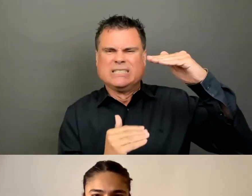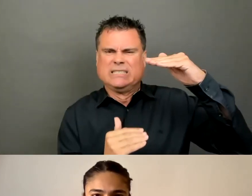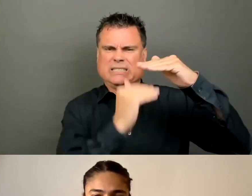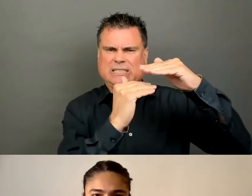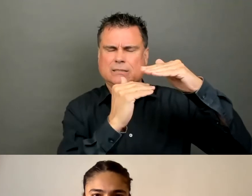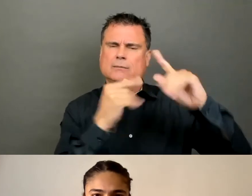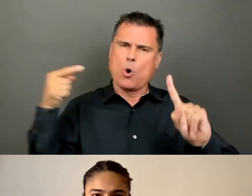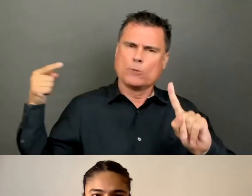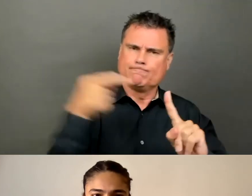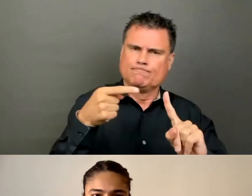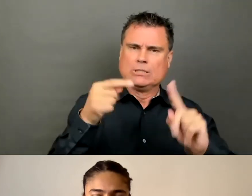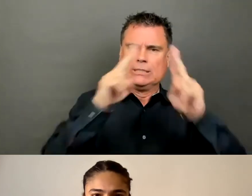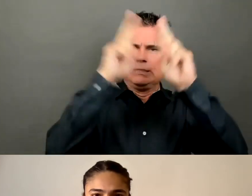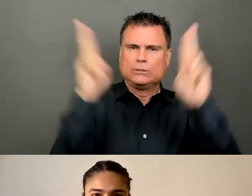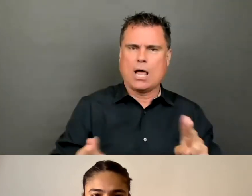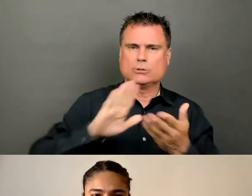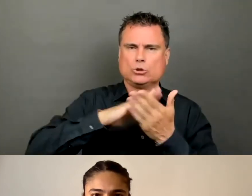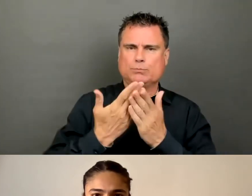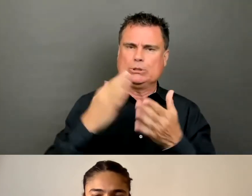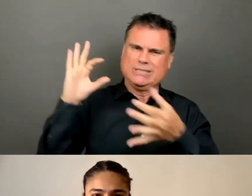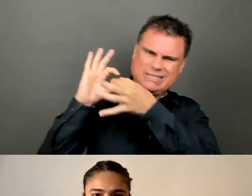Nigel, thank you. Maybe